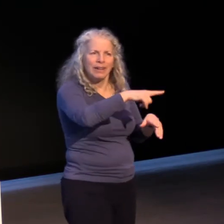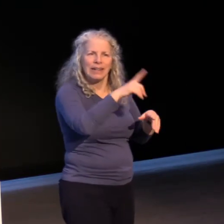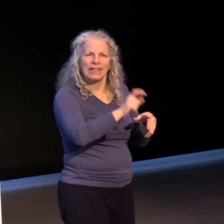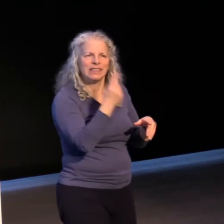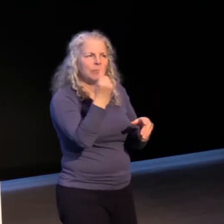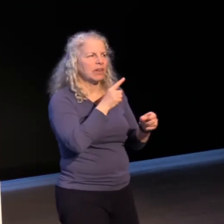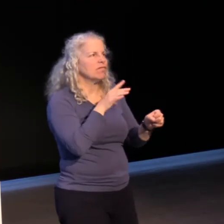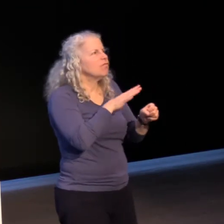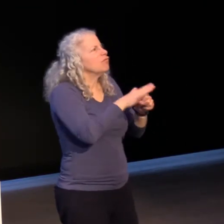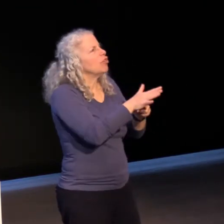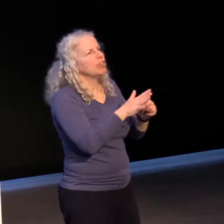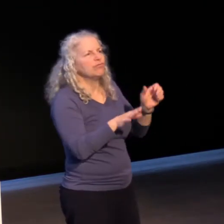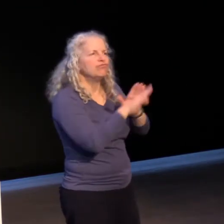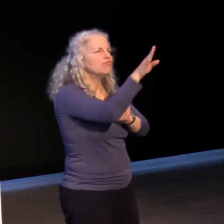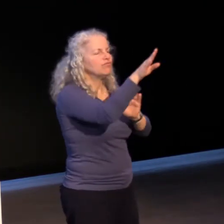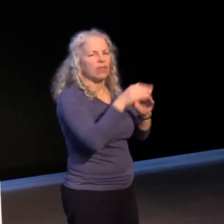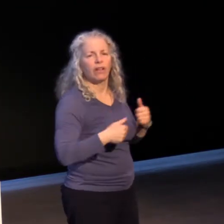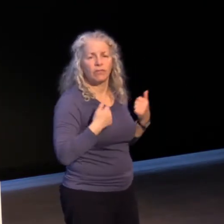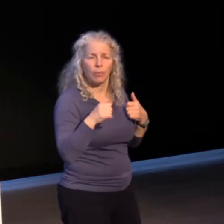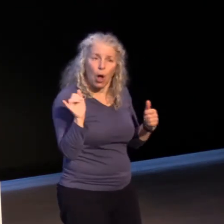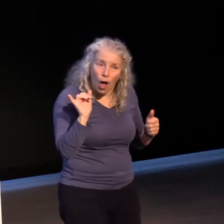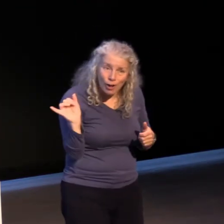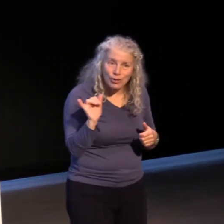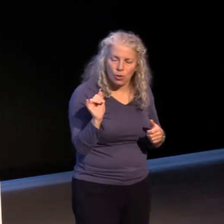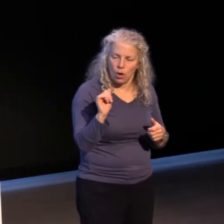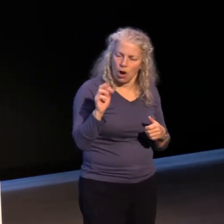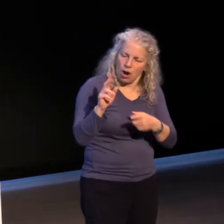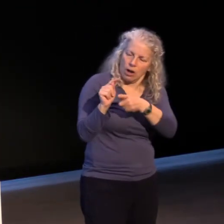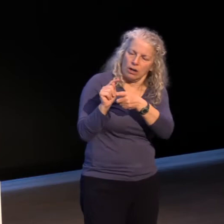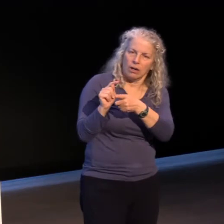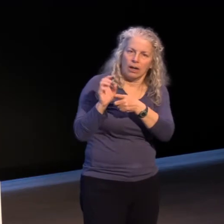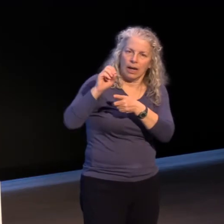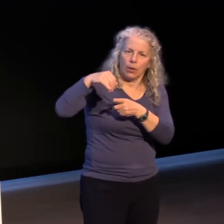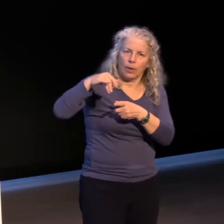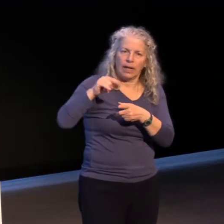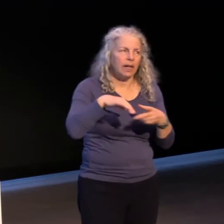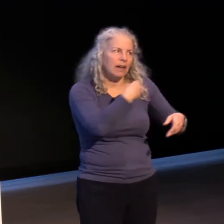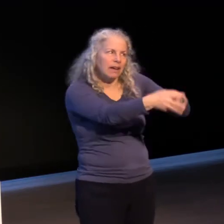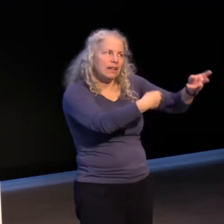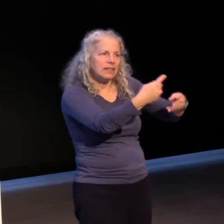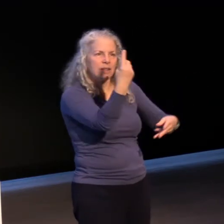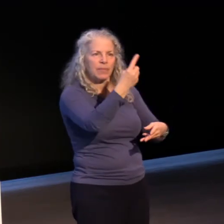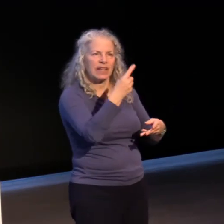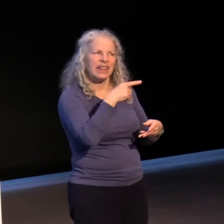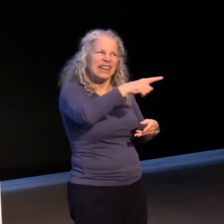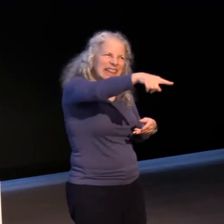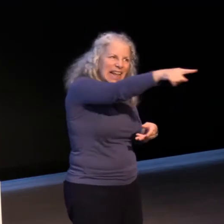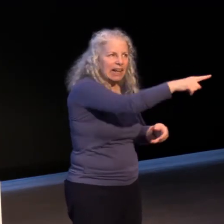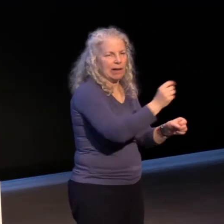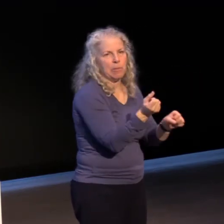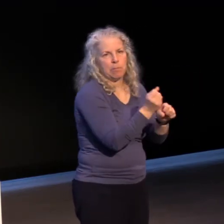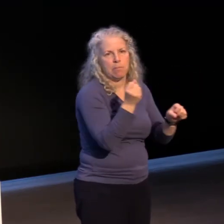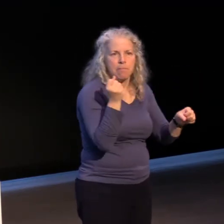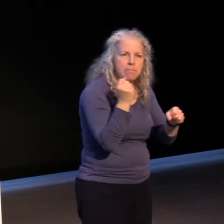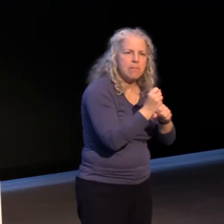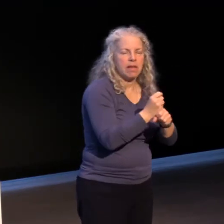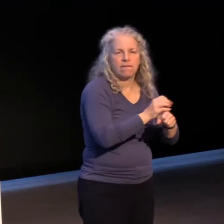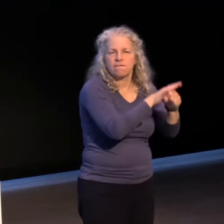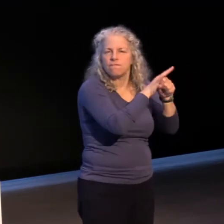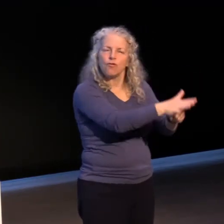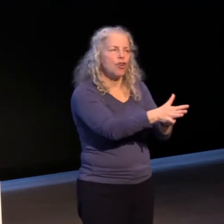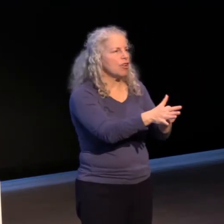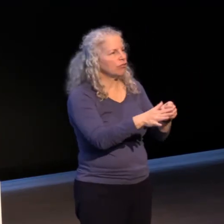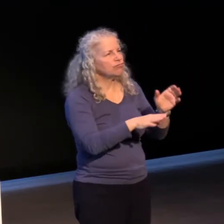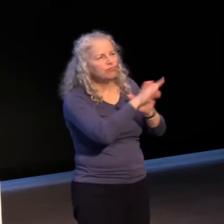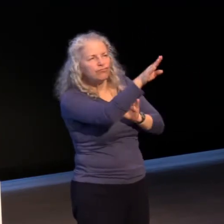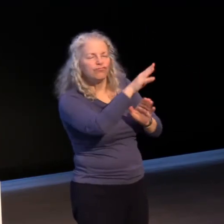lives. Arts equity means giving people the things they need to create full and prosperous lives, to be able